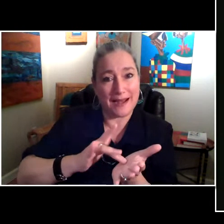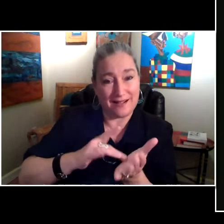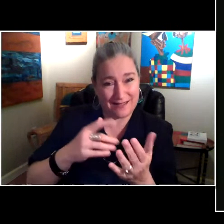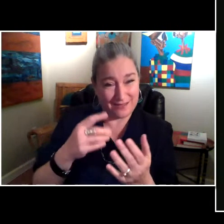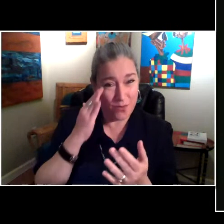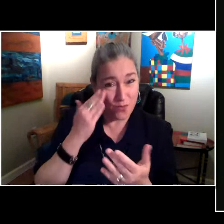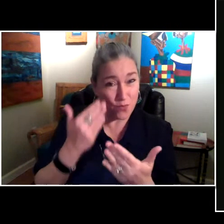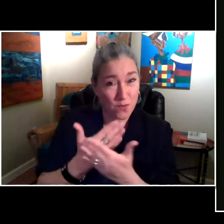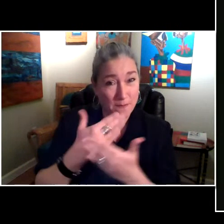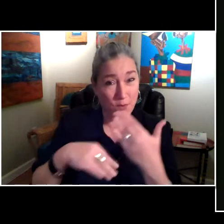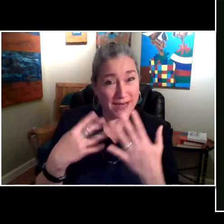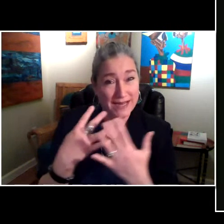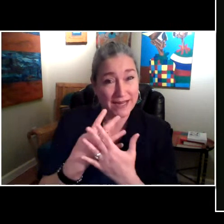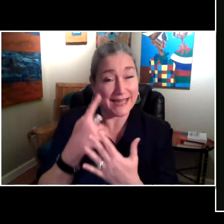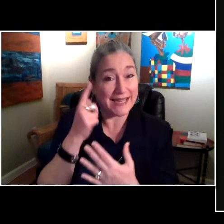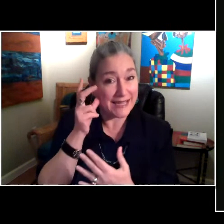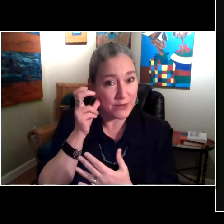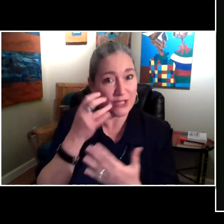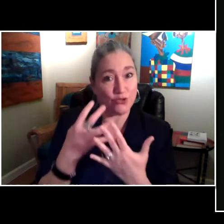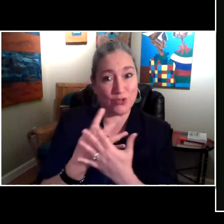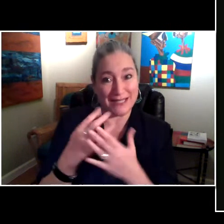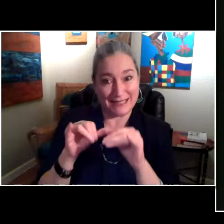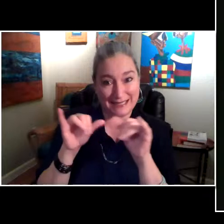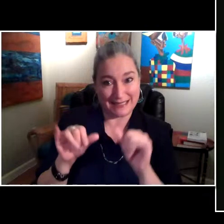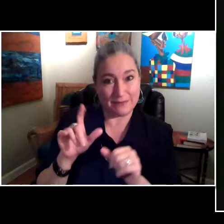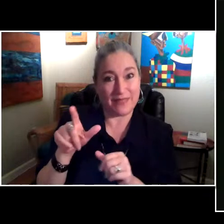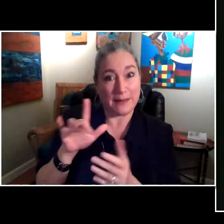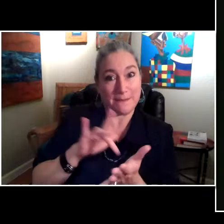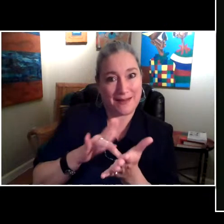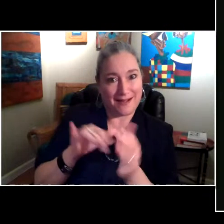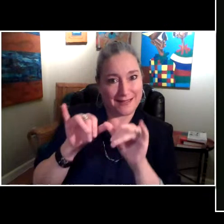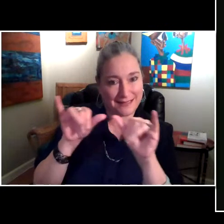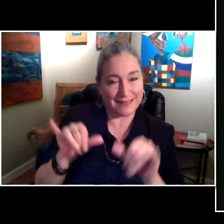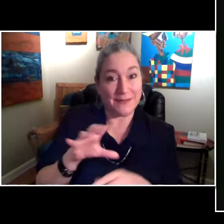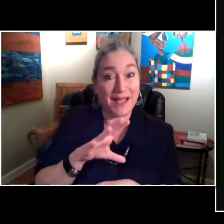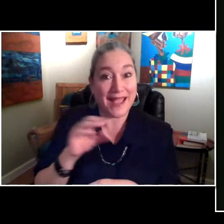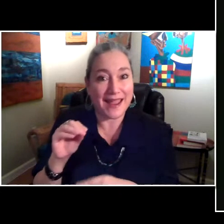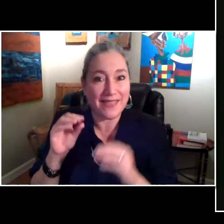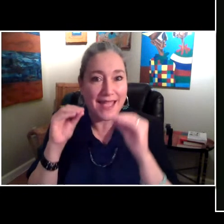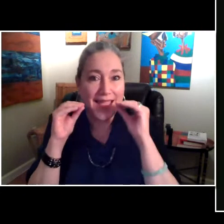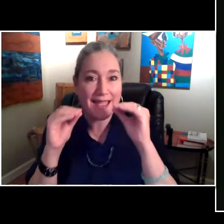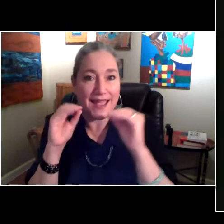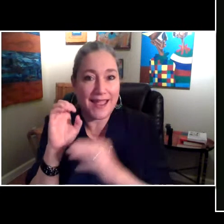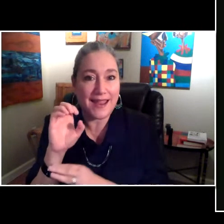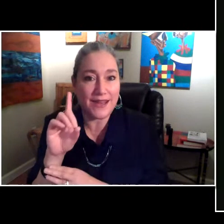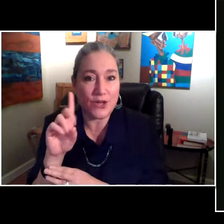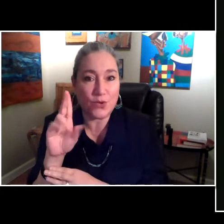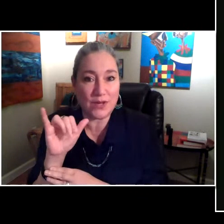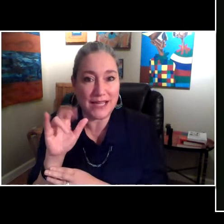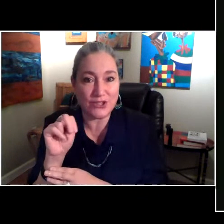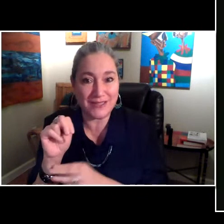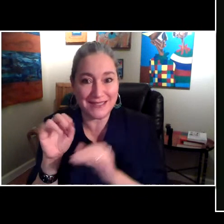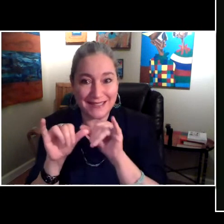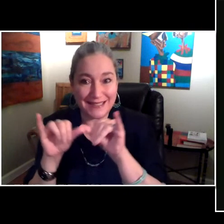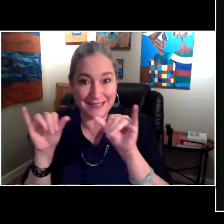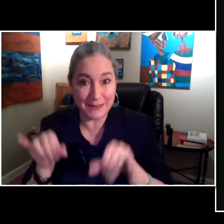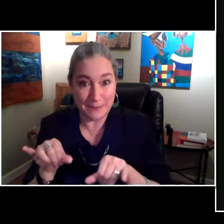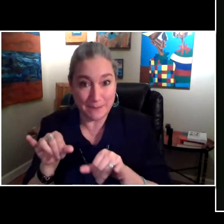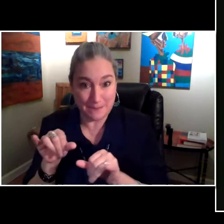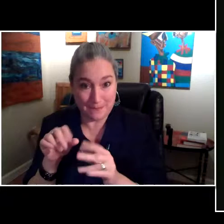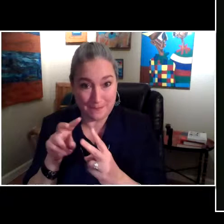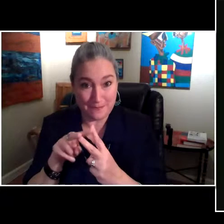that exist there? Families who are experiencing the medical system and overwhelmed by